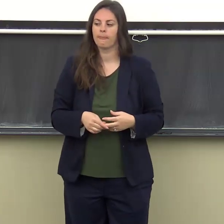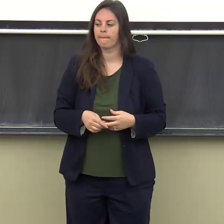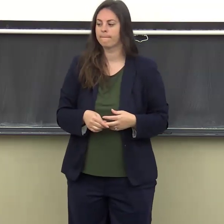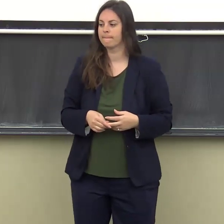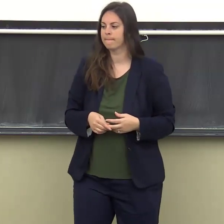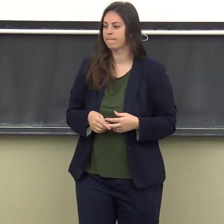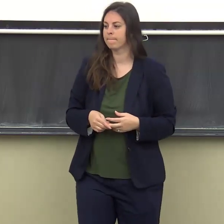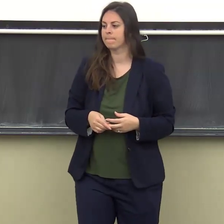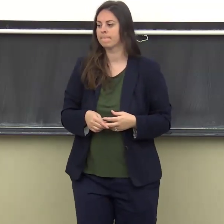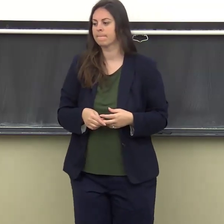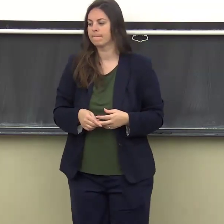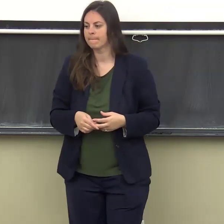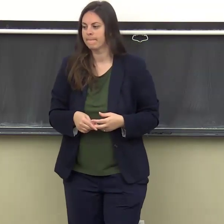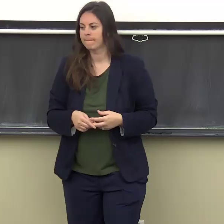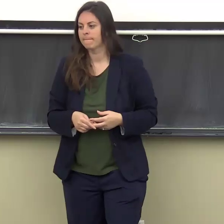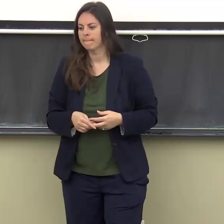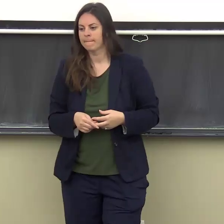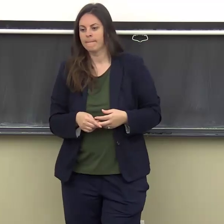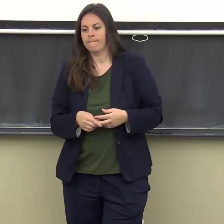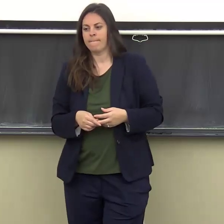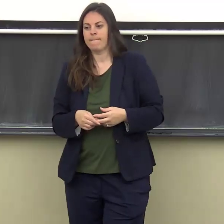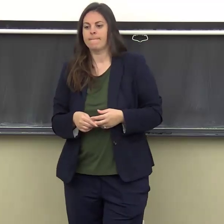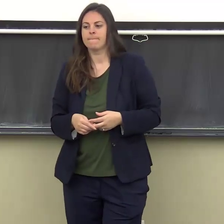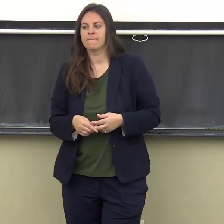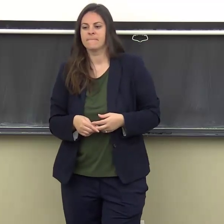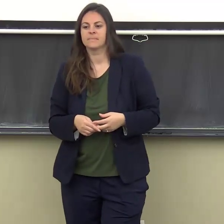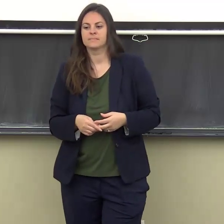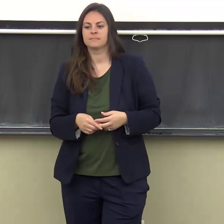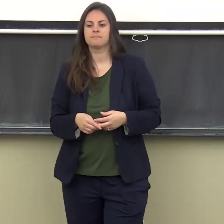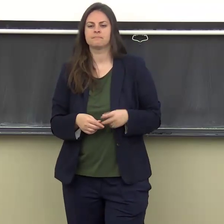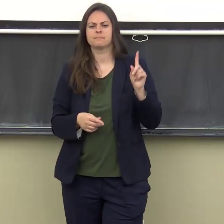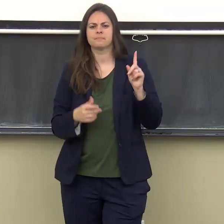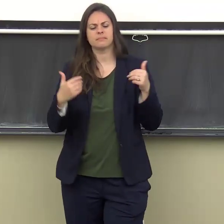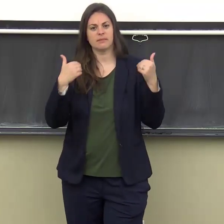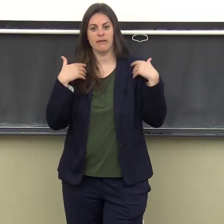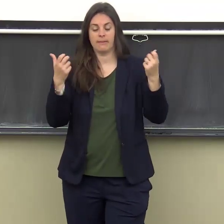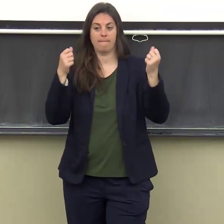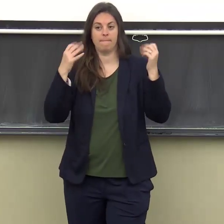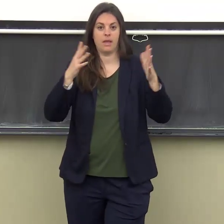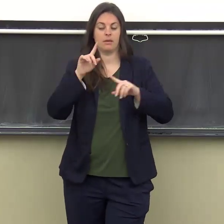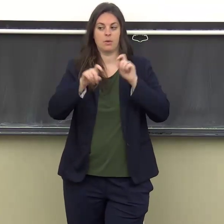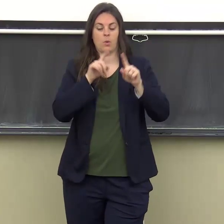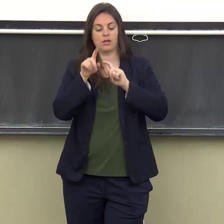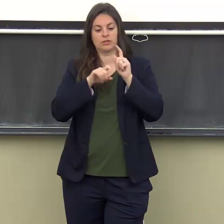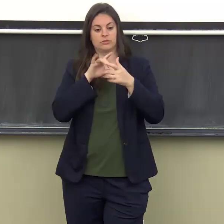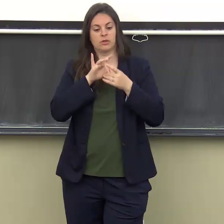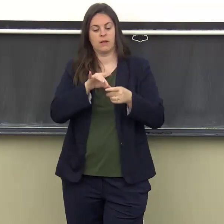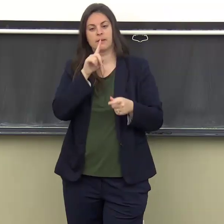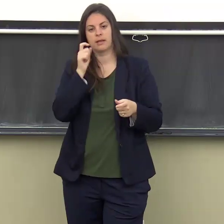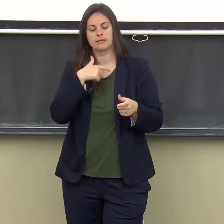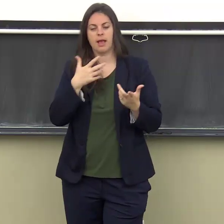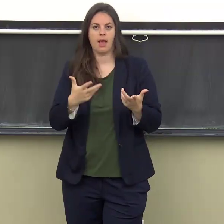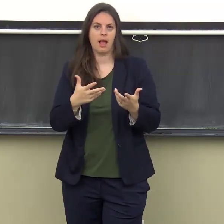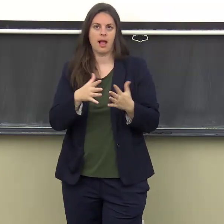Well, I do think that having lots of questions in cases too of like saying, because I keep thinking, how do we, I